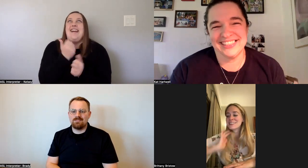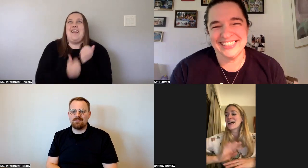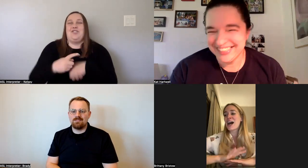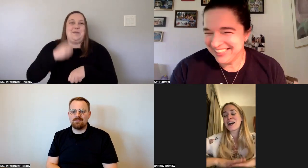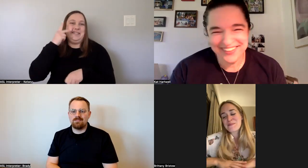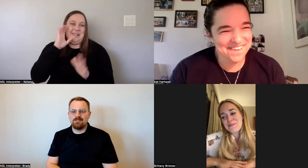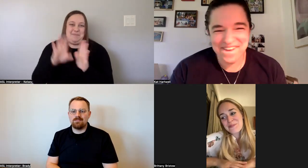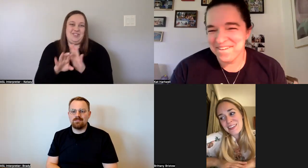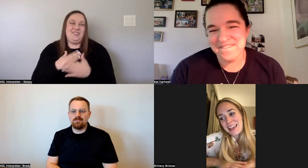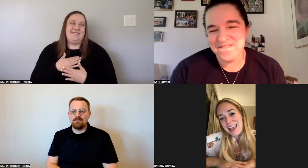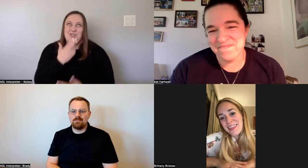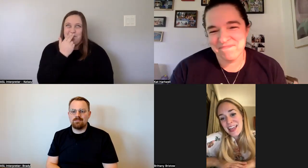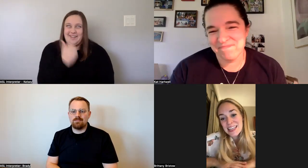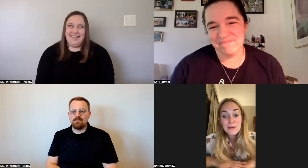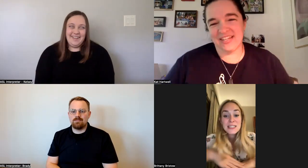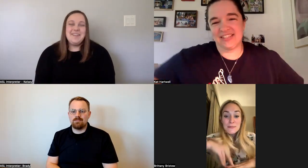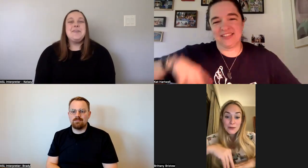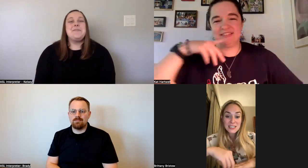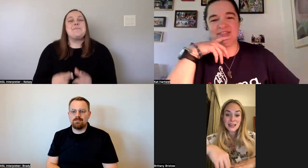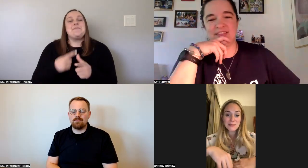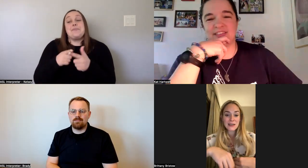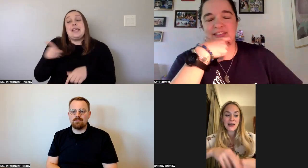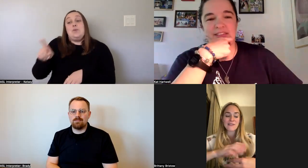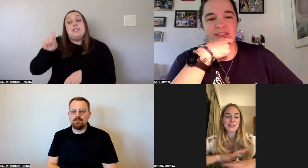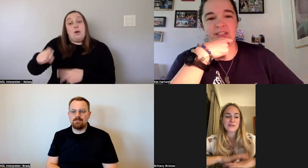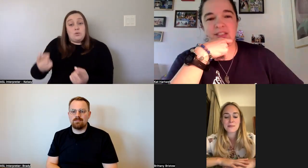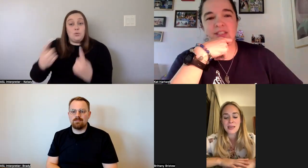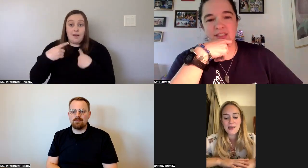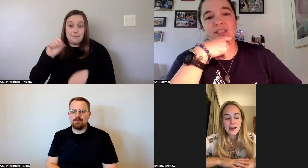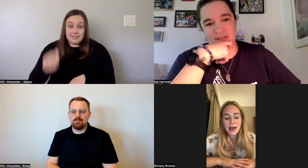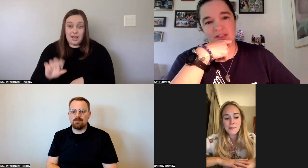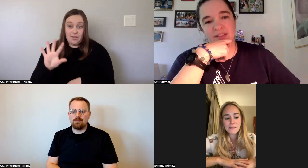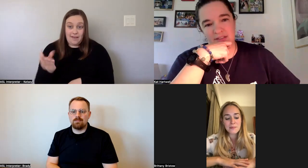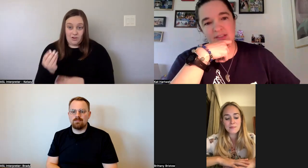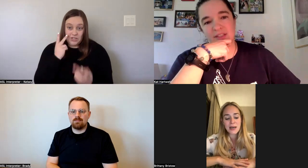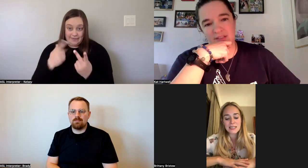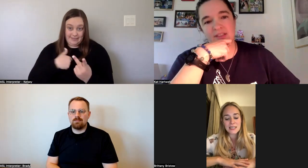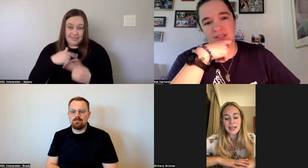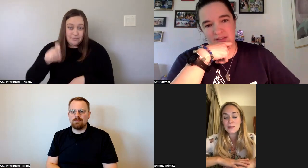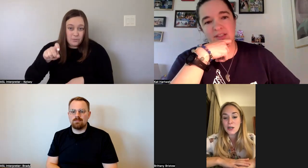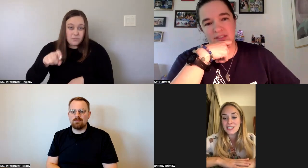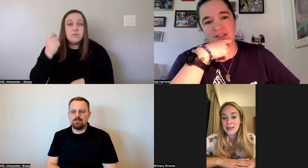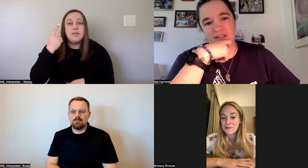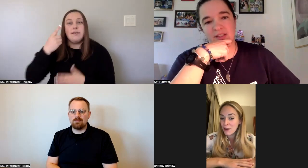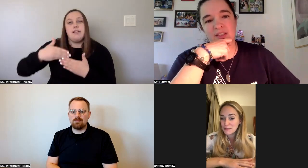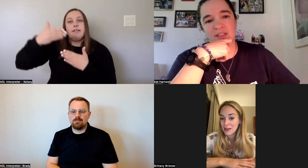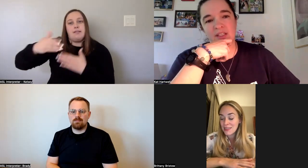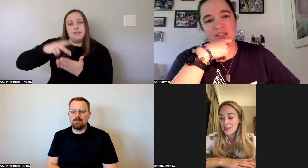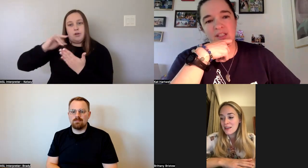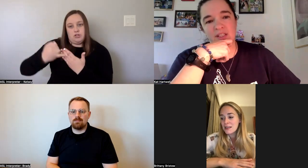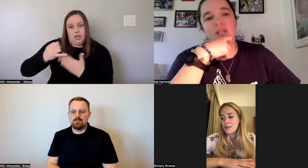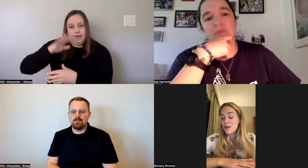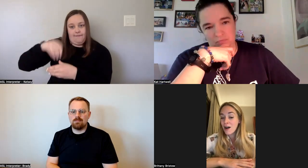in it. And then he was supposed to come to South Africa to visit me, but the next project I'm involved